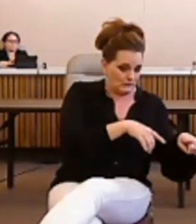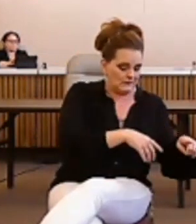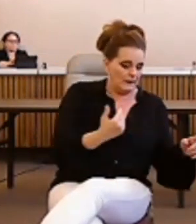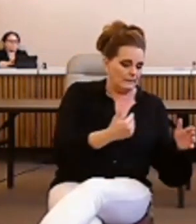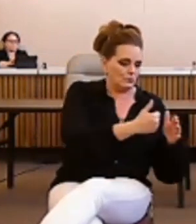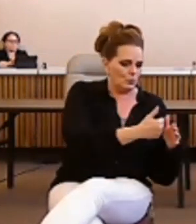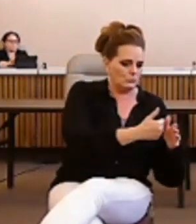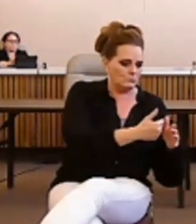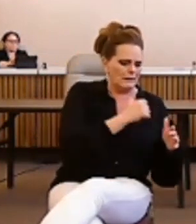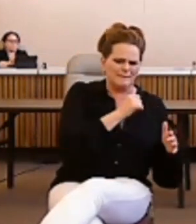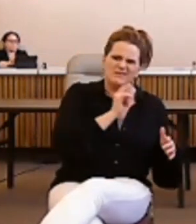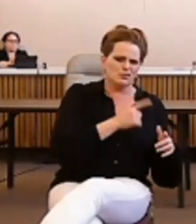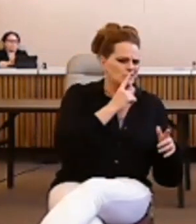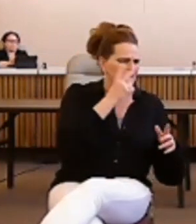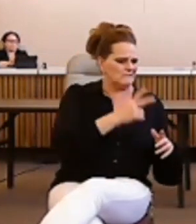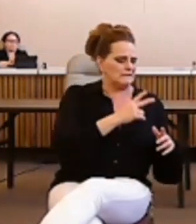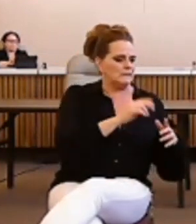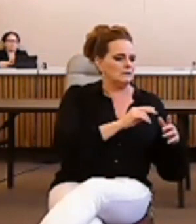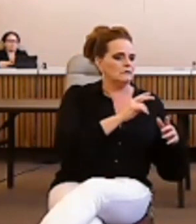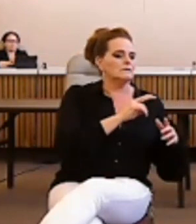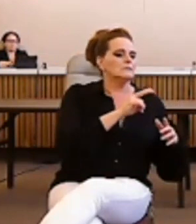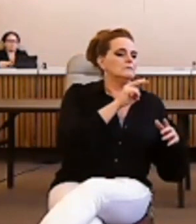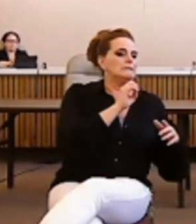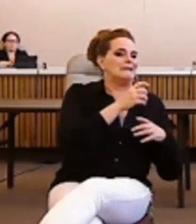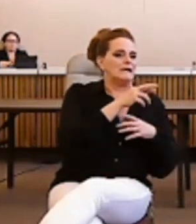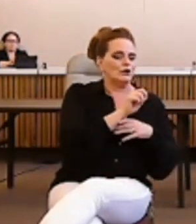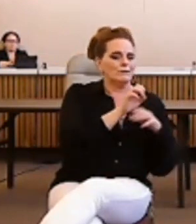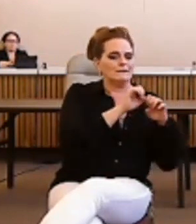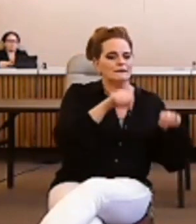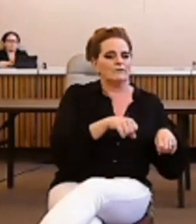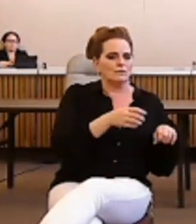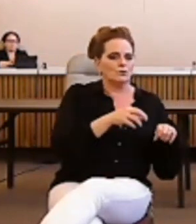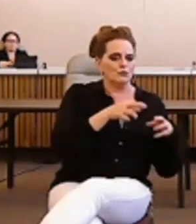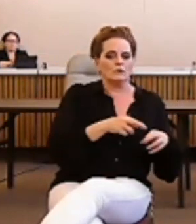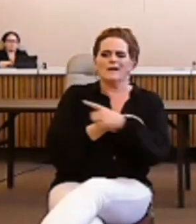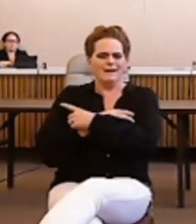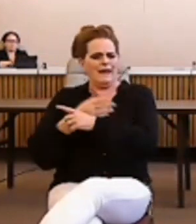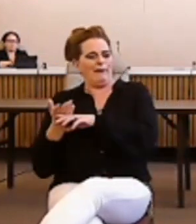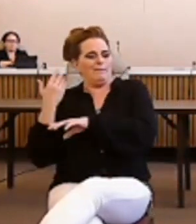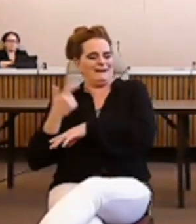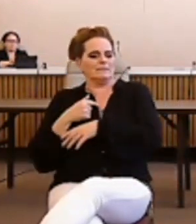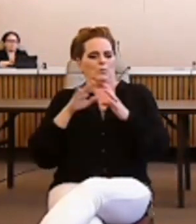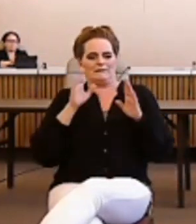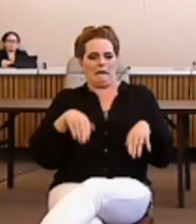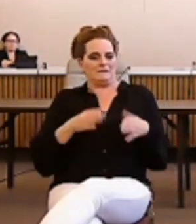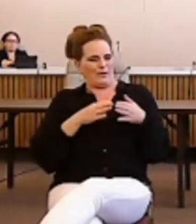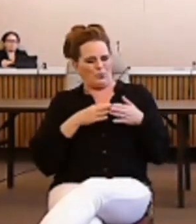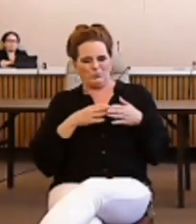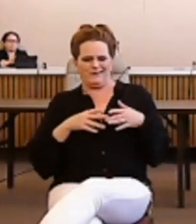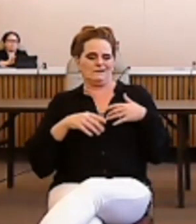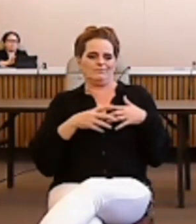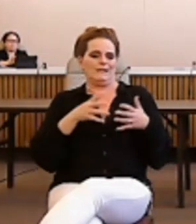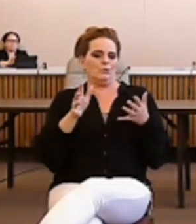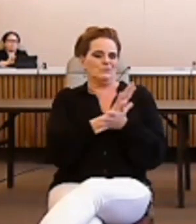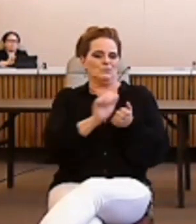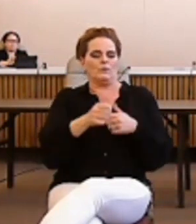road. I mean, I don't even think he can see over Erie Station Road. There used to be a house at the corner there, but it's been gone a very long time because I know